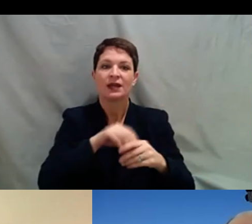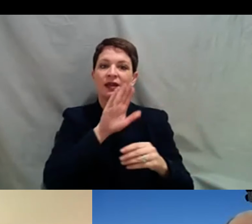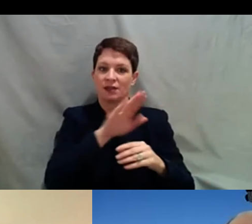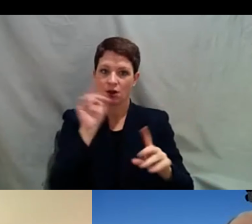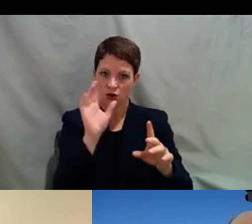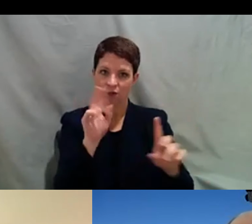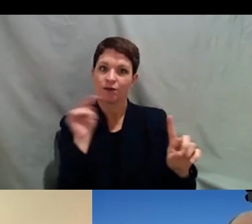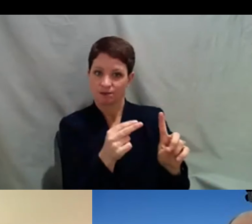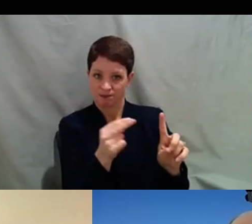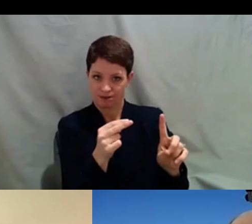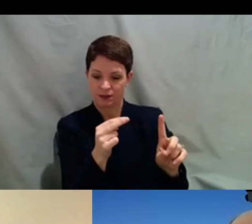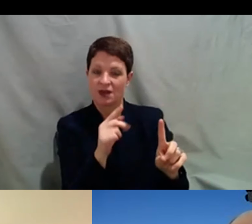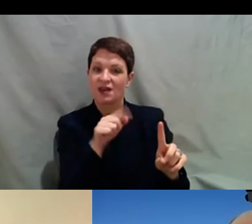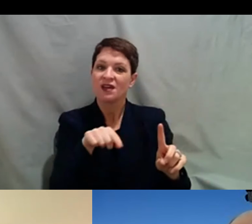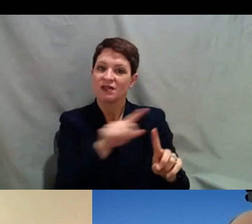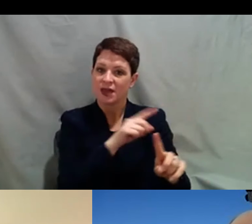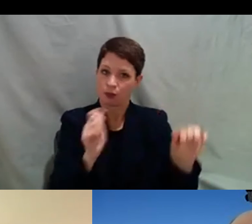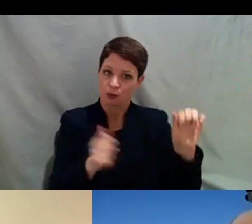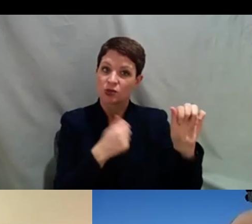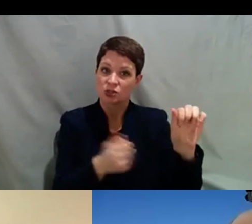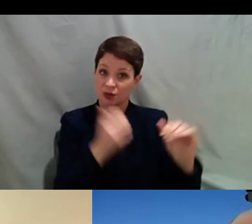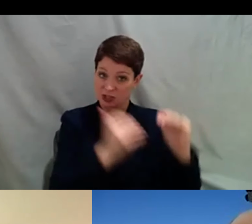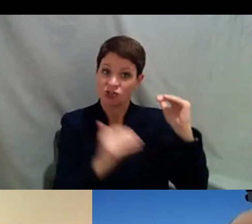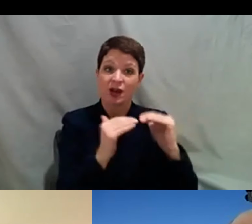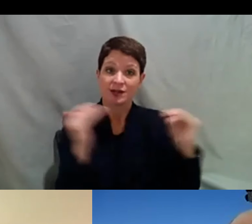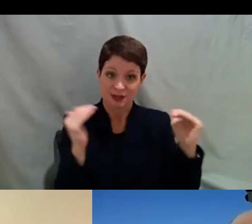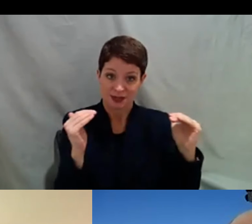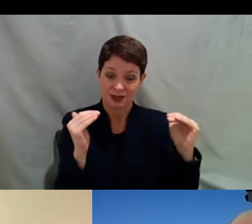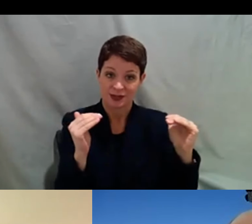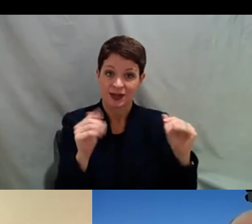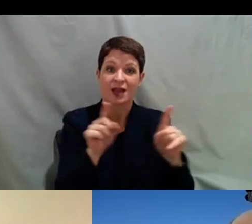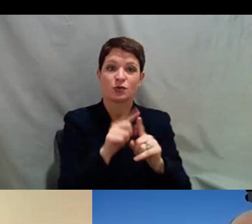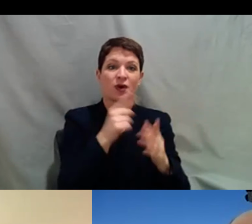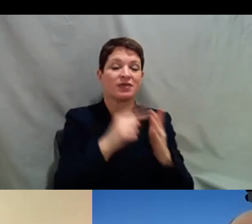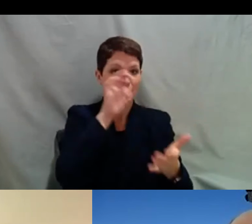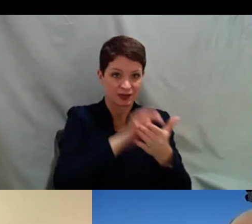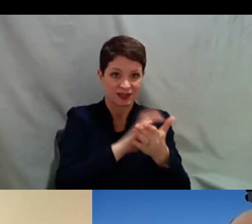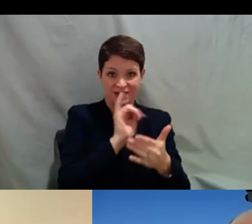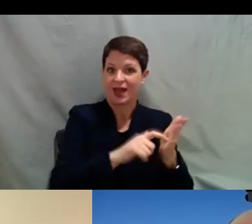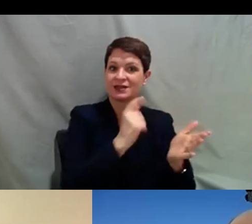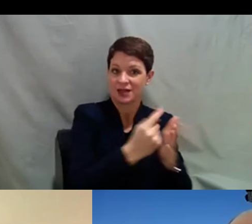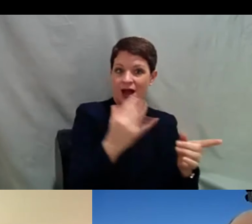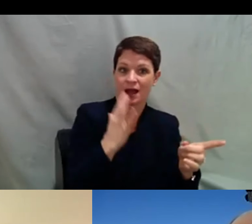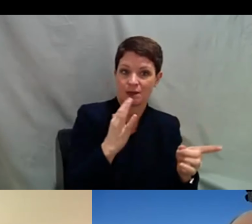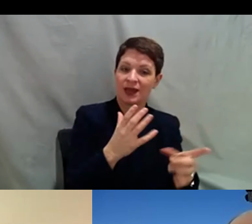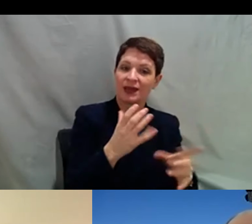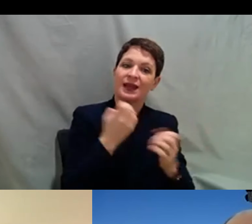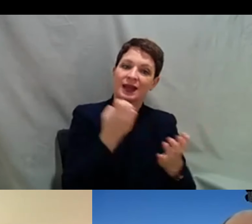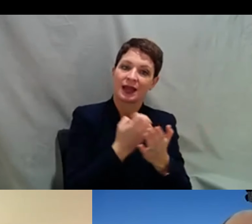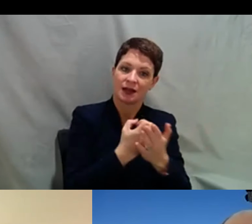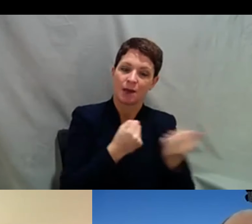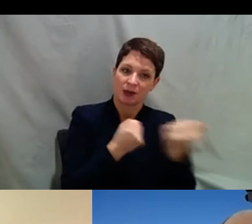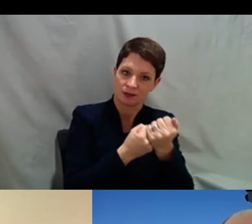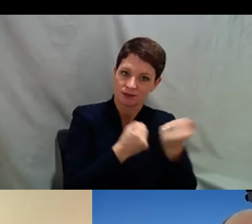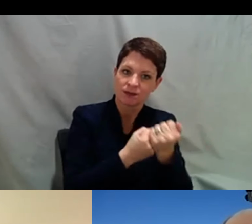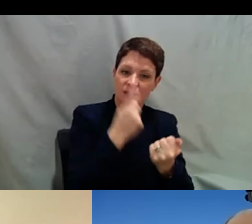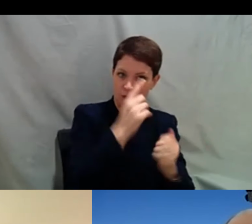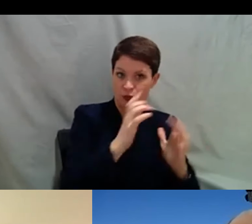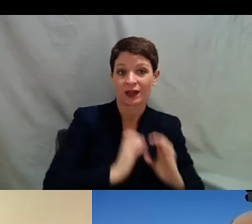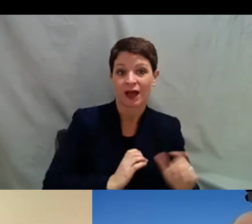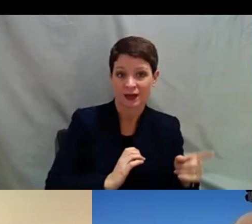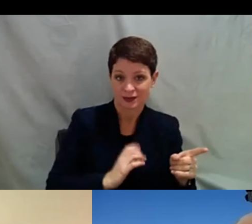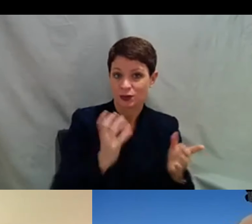frame, they were pursuing justice as they understood it and absolutely getting economic security for their clients.